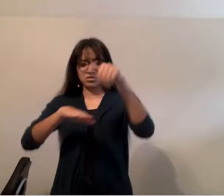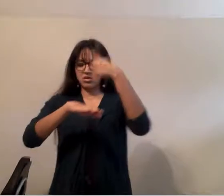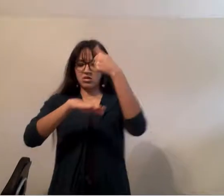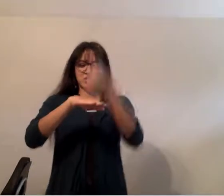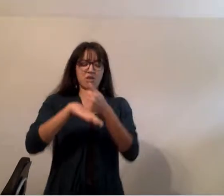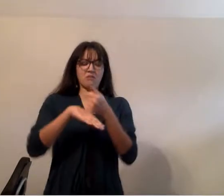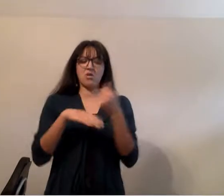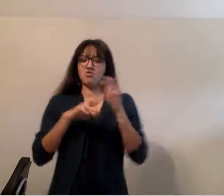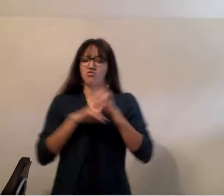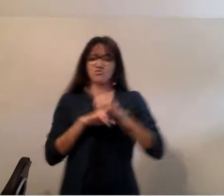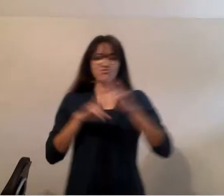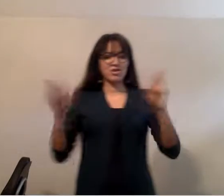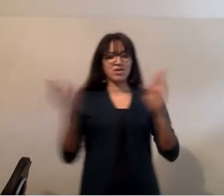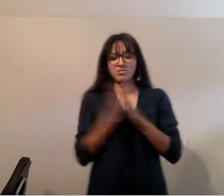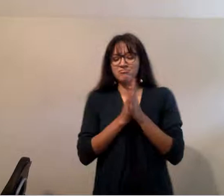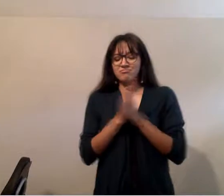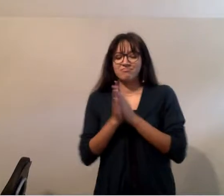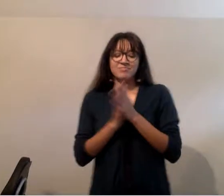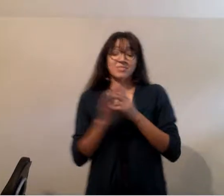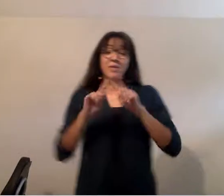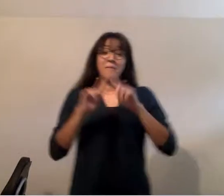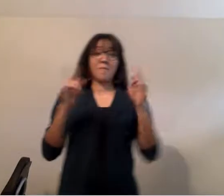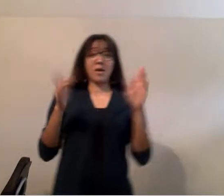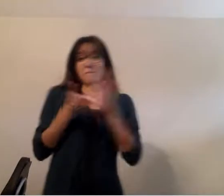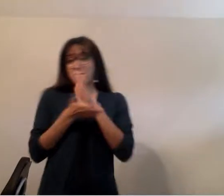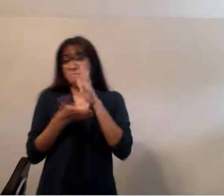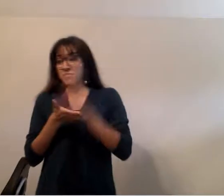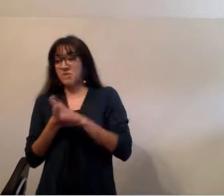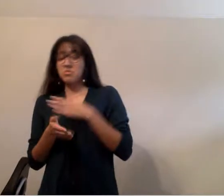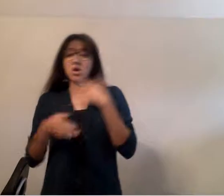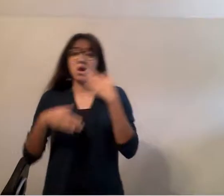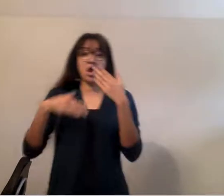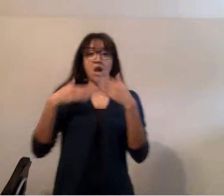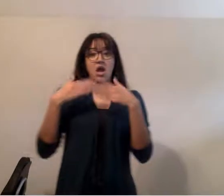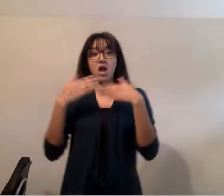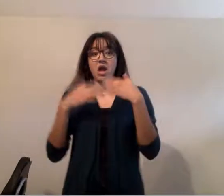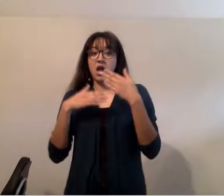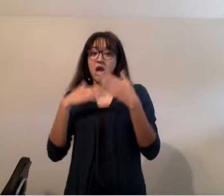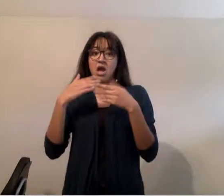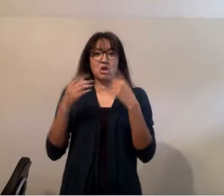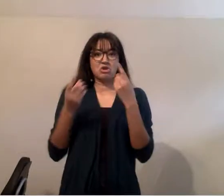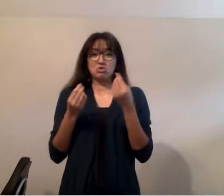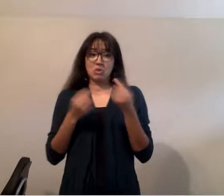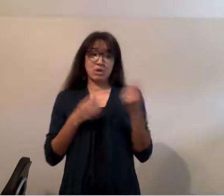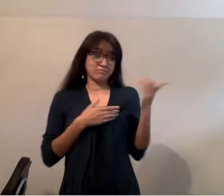go, but then actually the paper would come along, and then I would kind of do this.